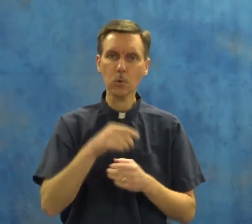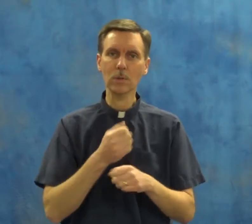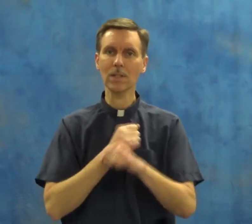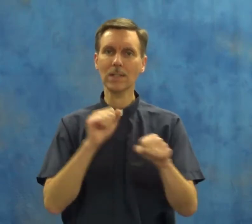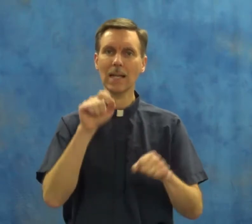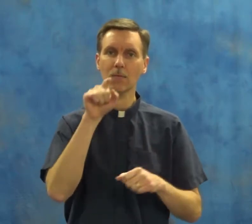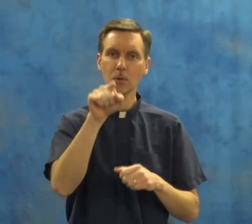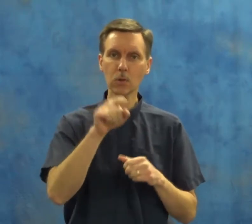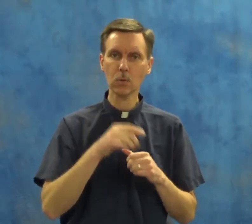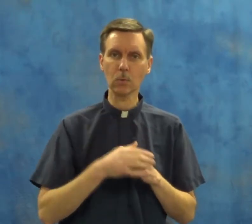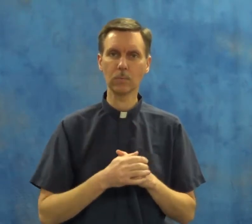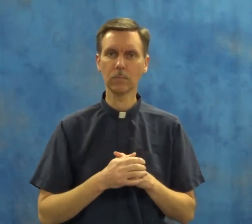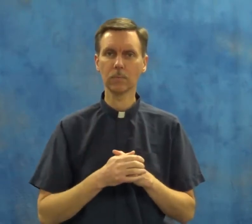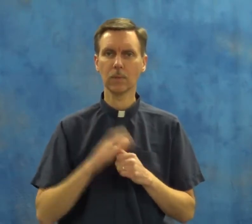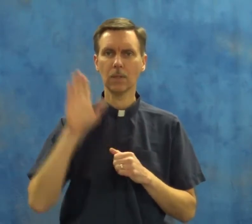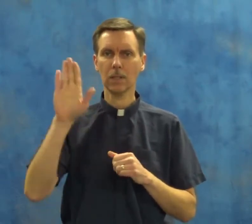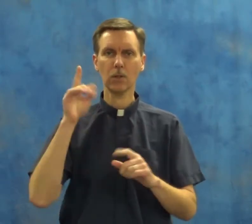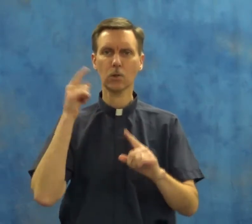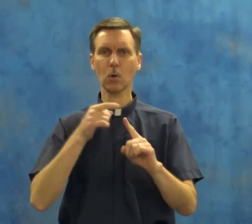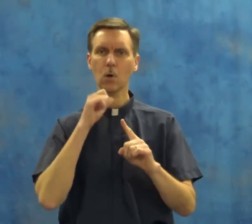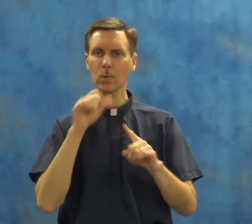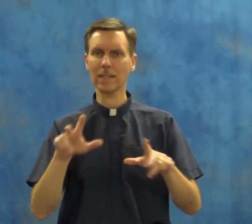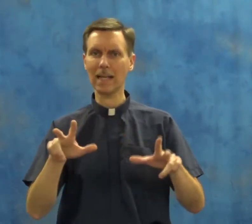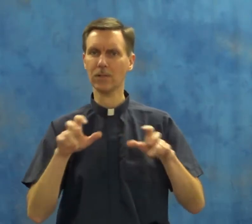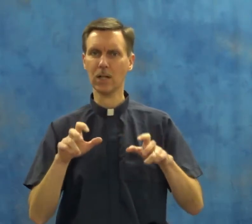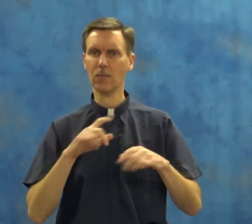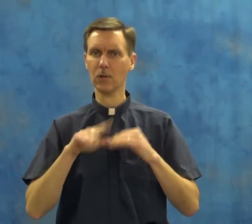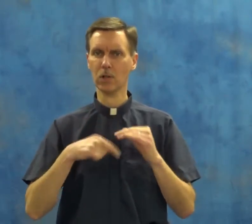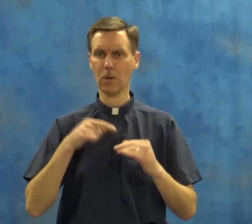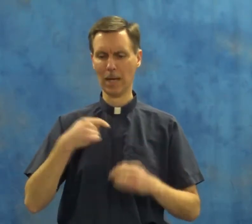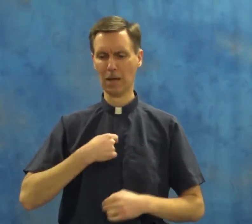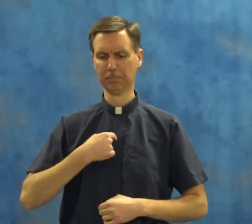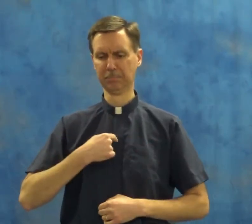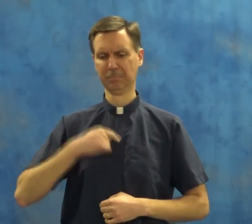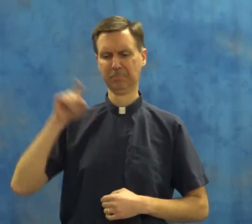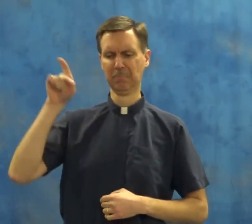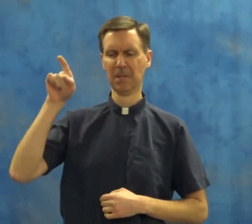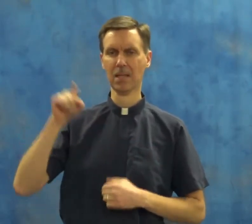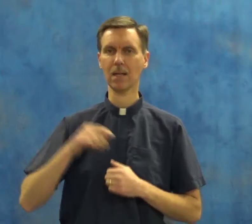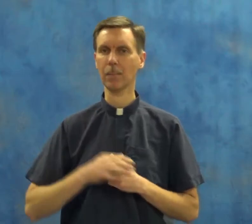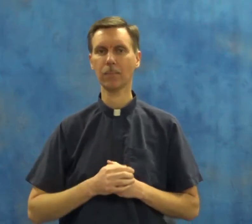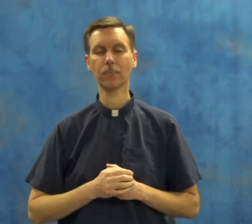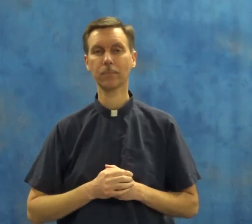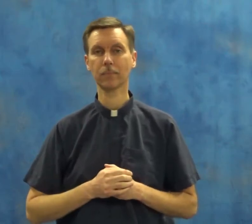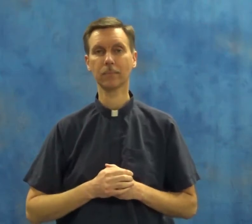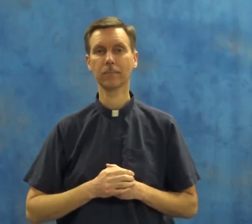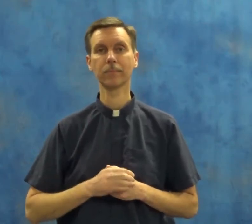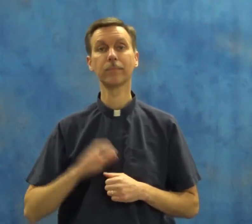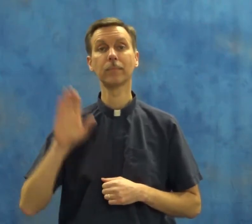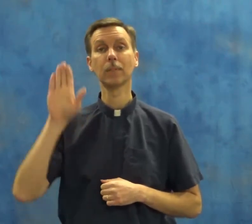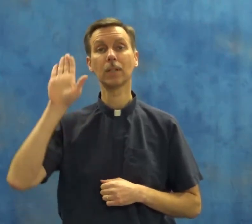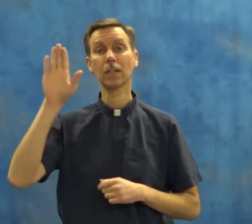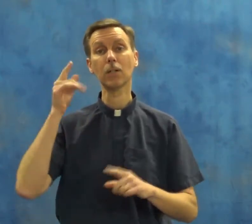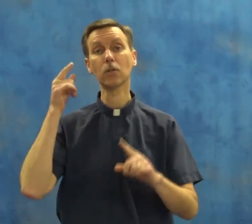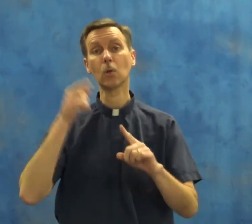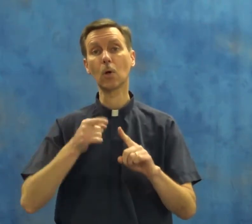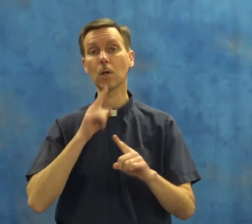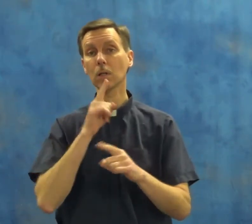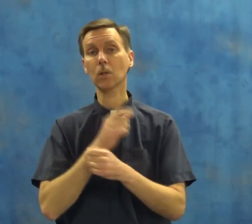to save you. His goal was not selfish about him. His goal